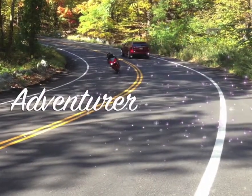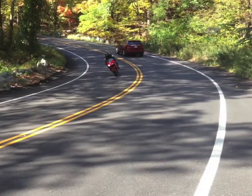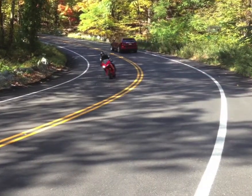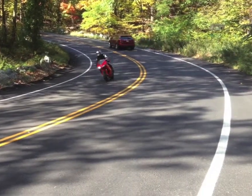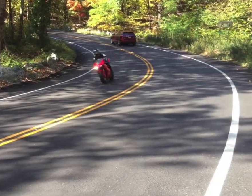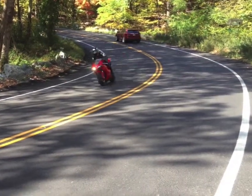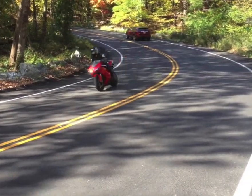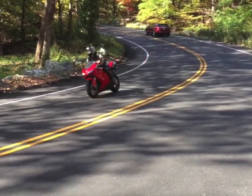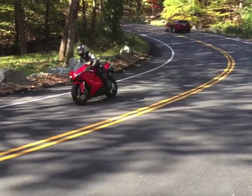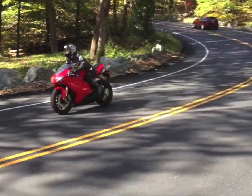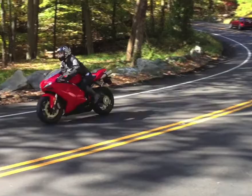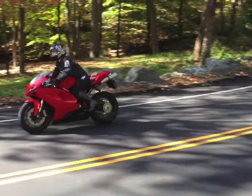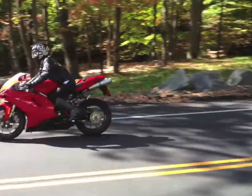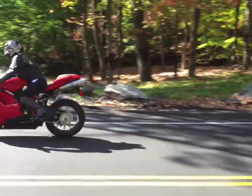adventure and travel,